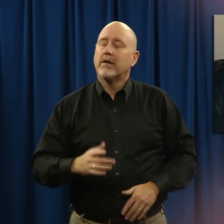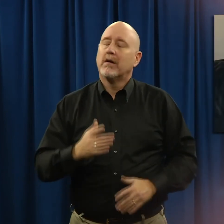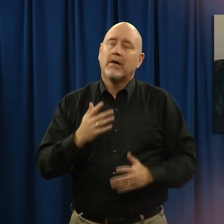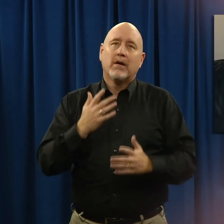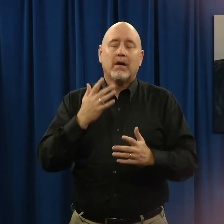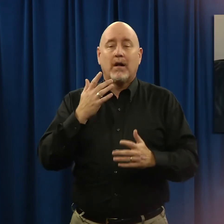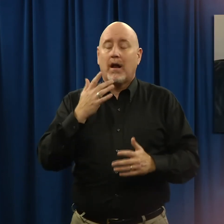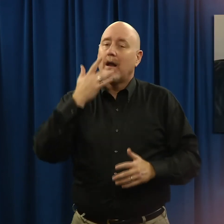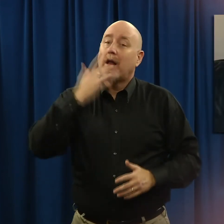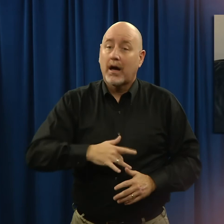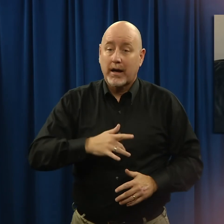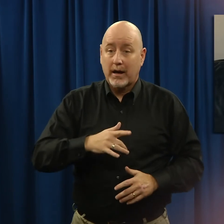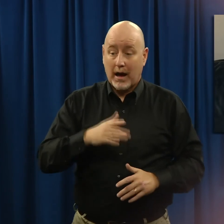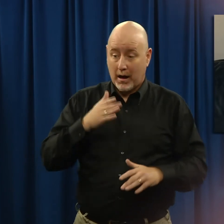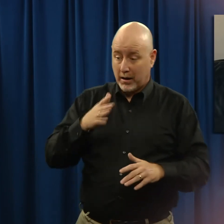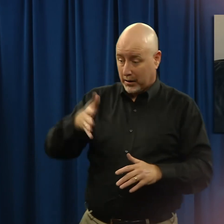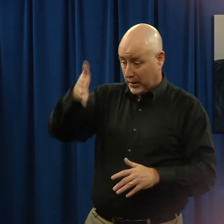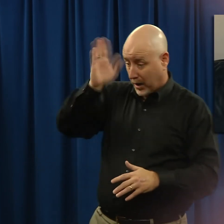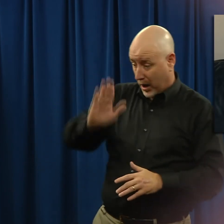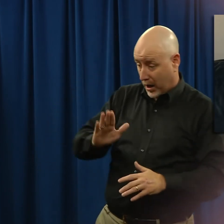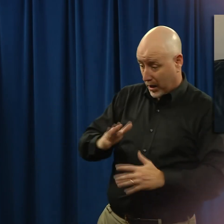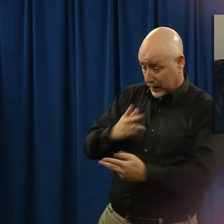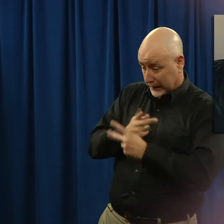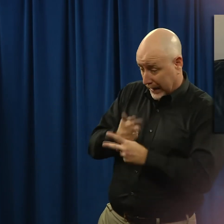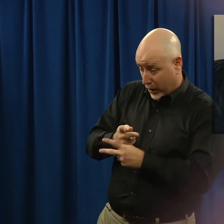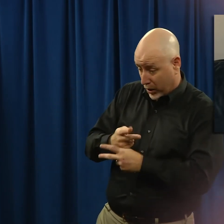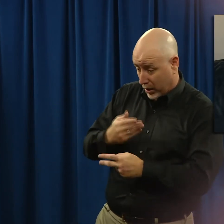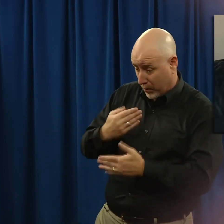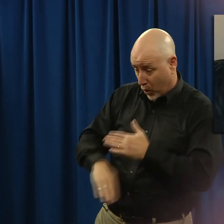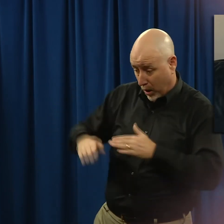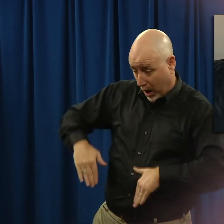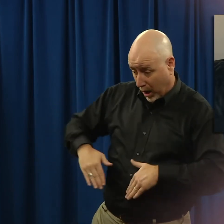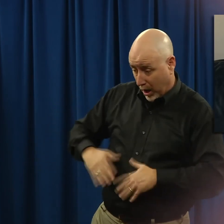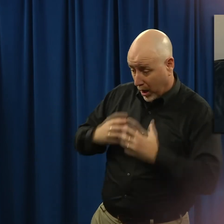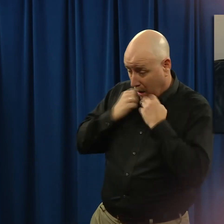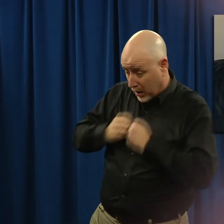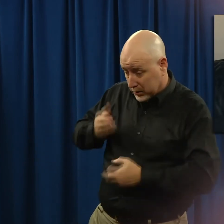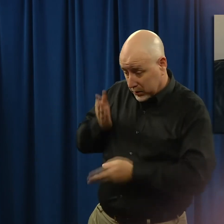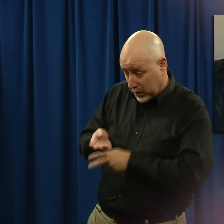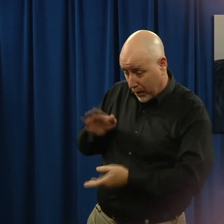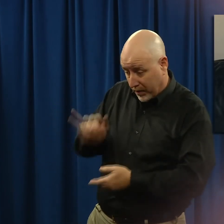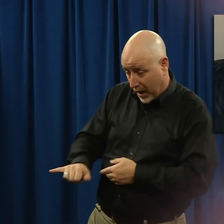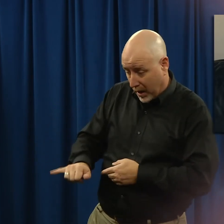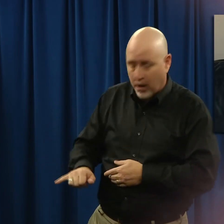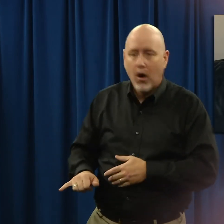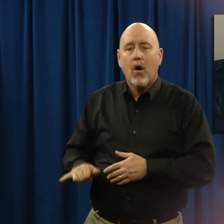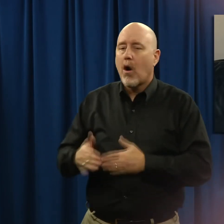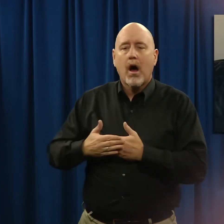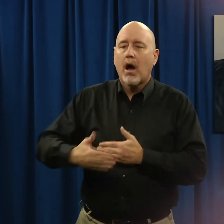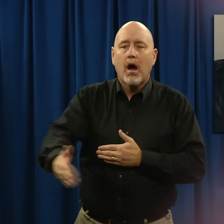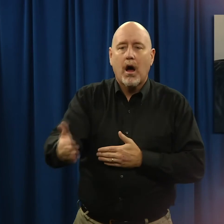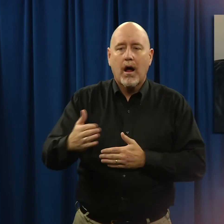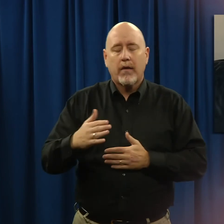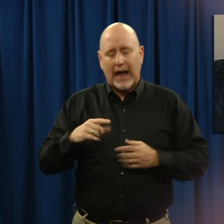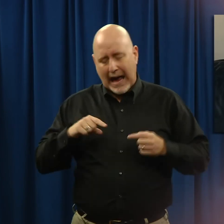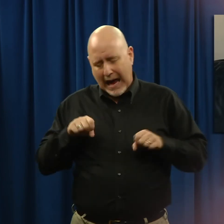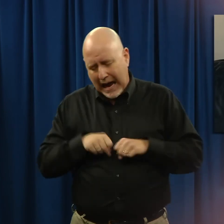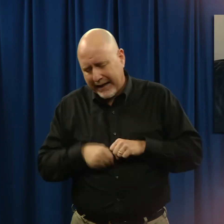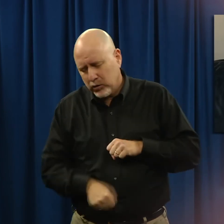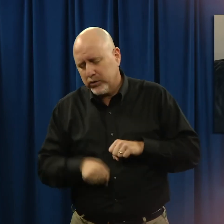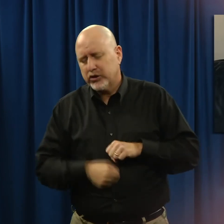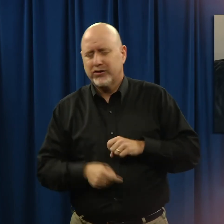doesn't stop with the unborn. The reality of abortion and the anguish and pain and suffering that